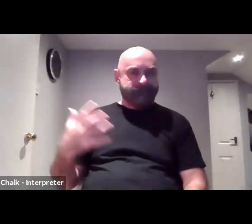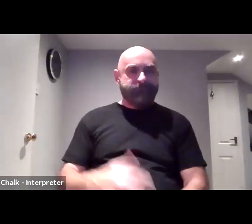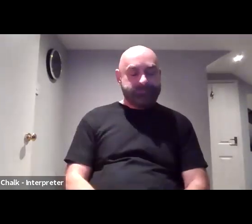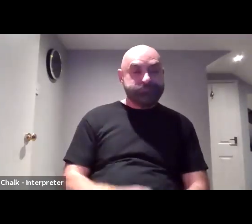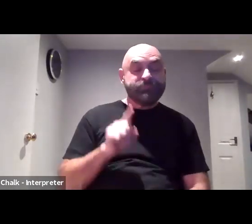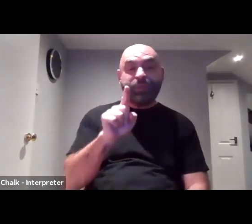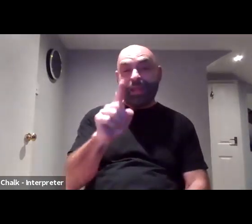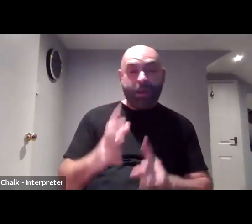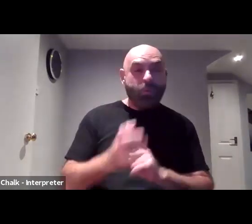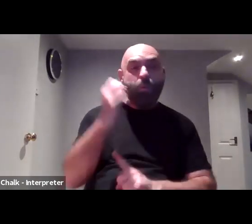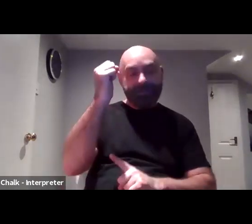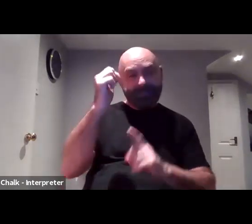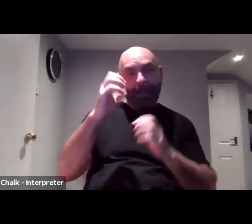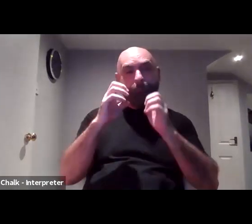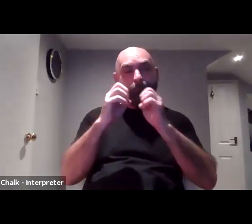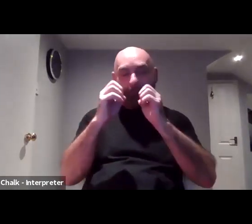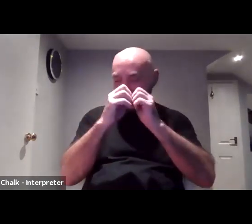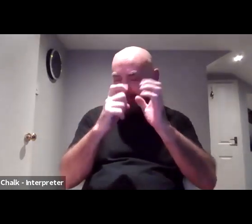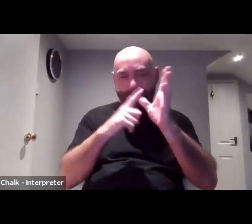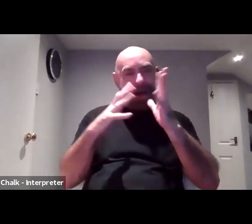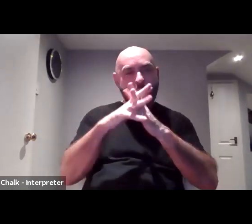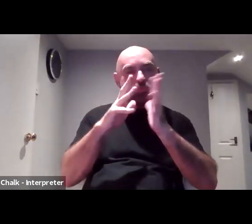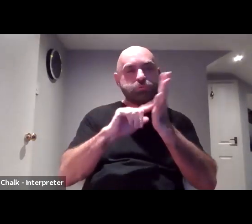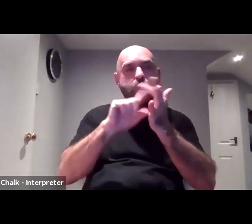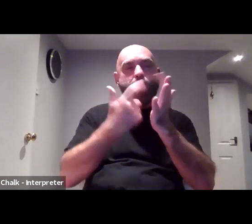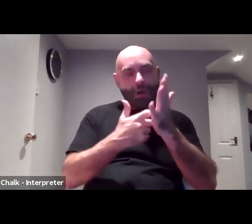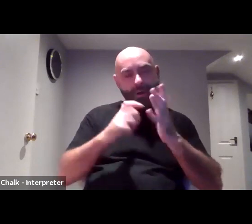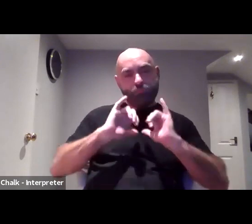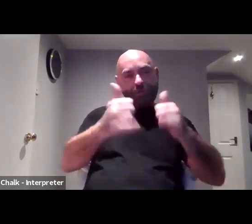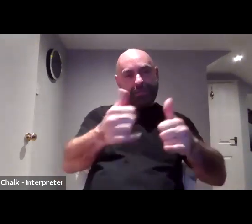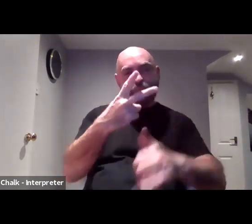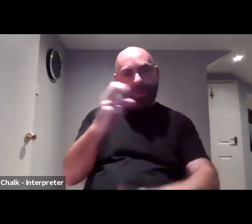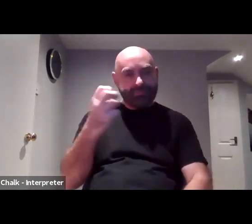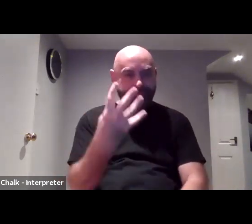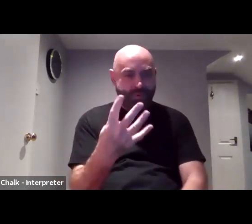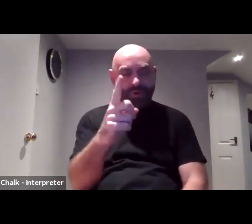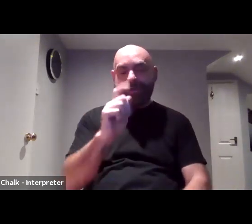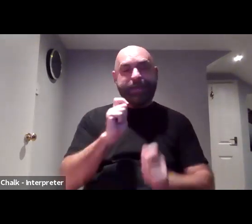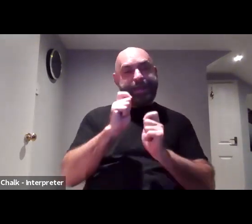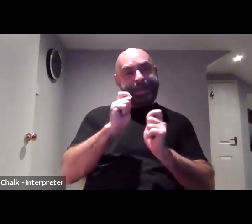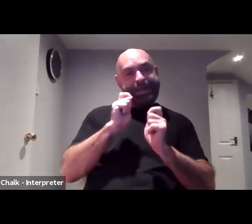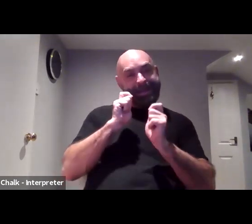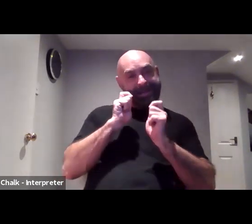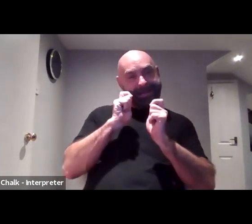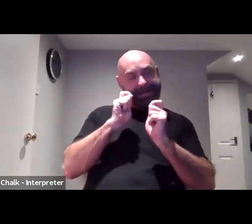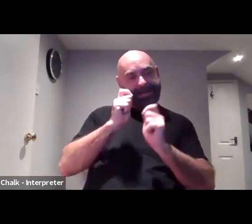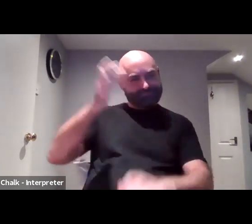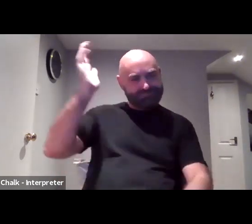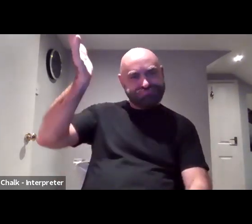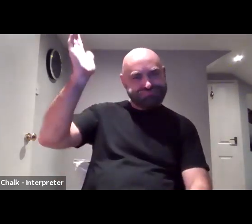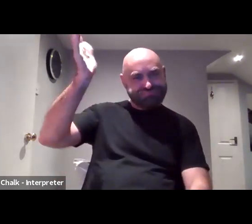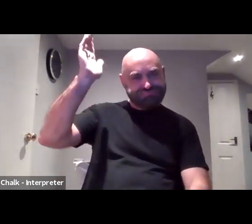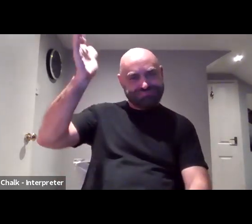He won the Balzan Prize for Epidemiology in 2004 and gave the Harvian Oration